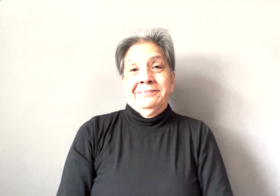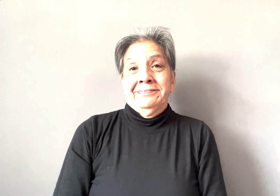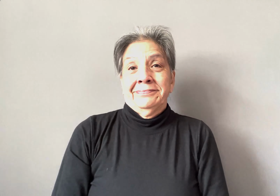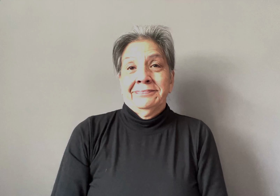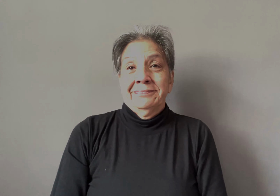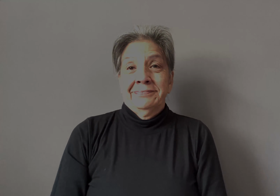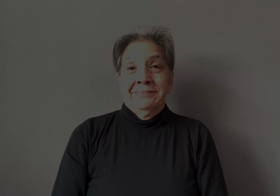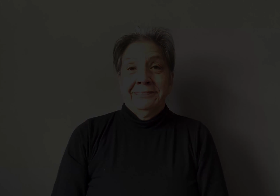It's